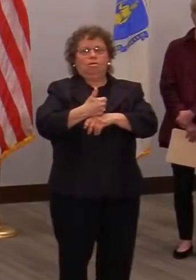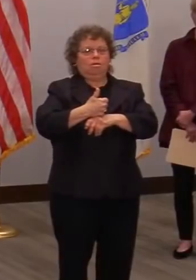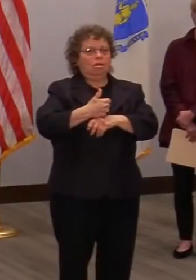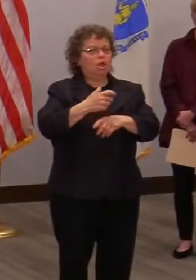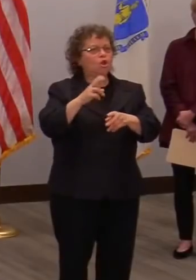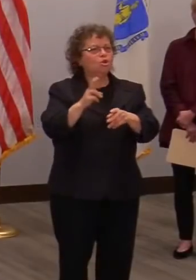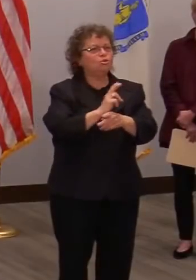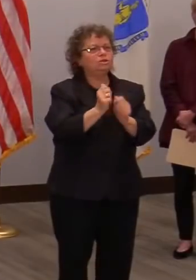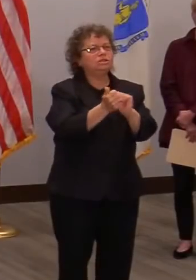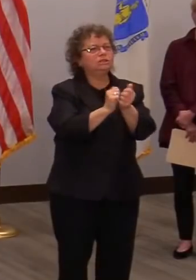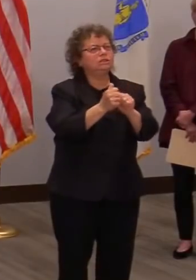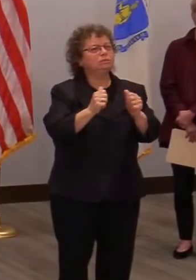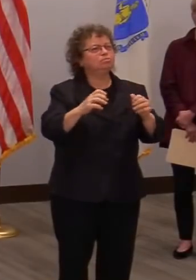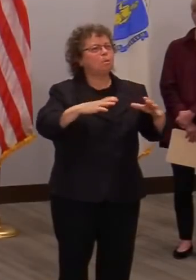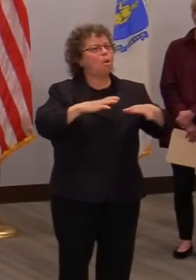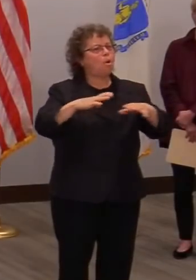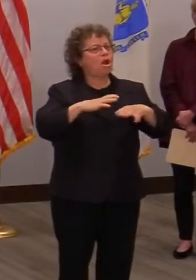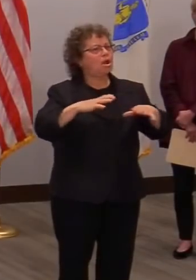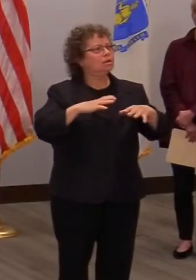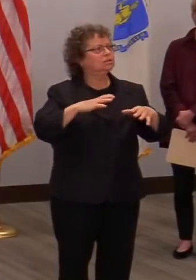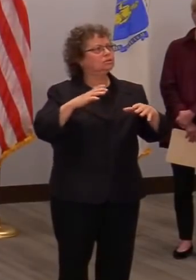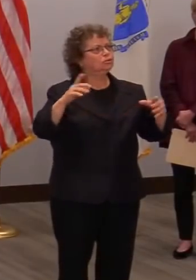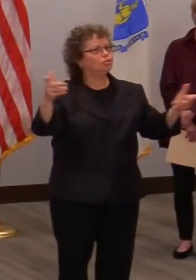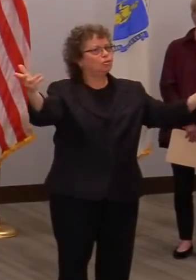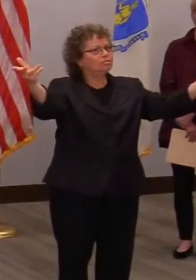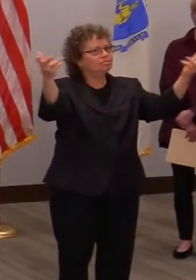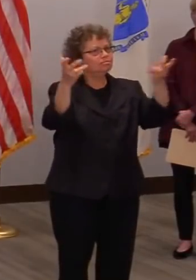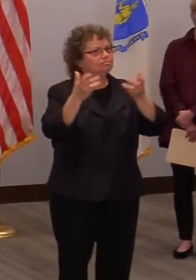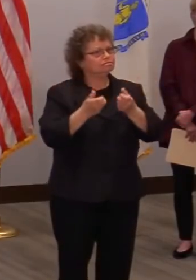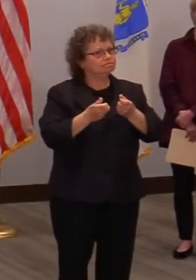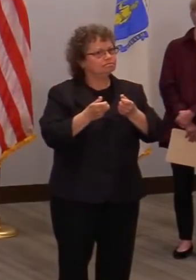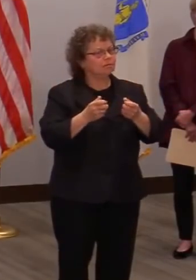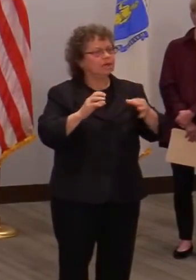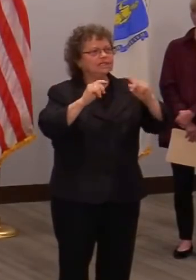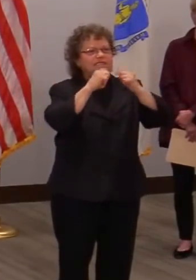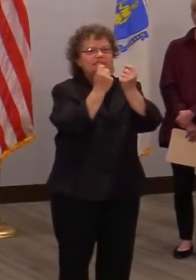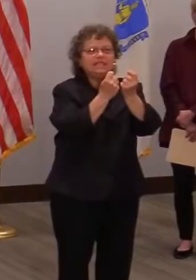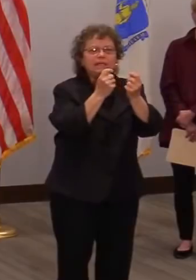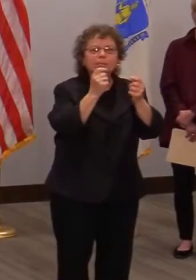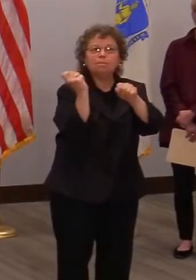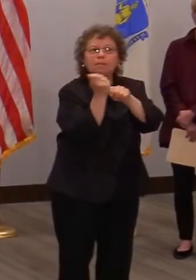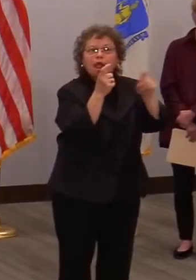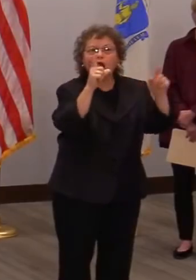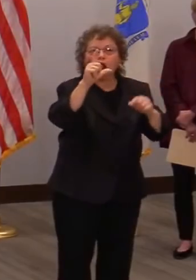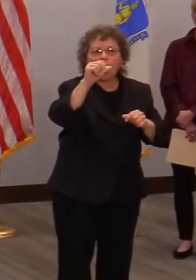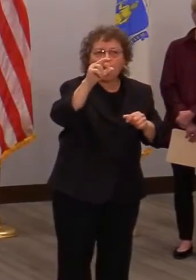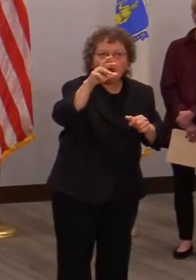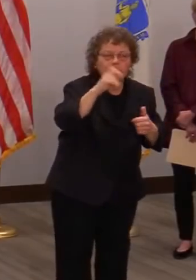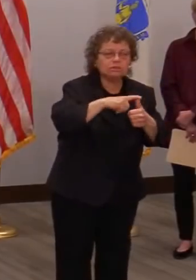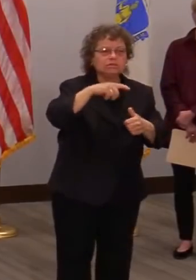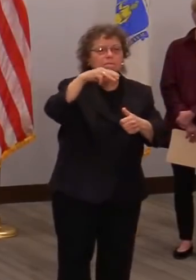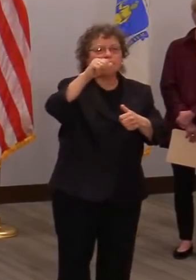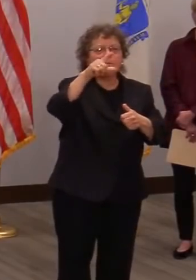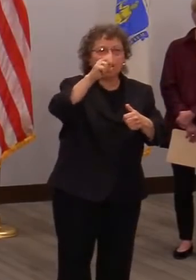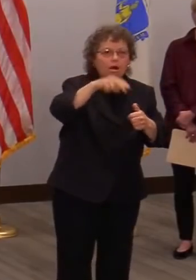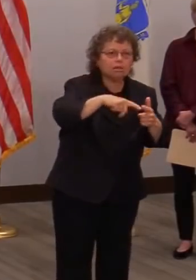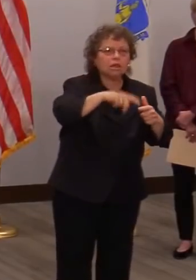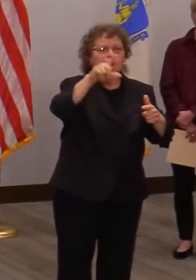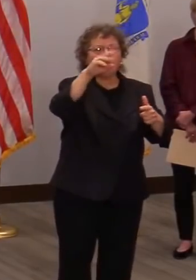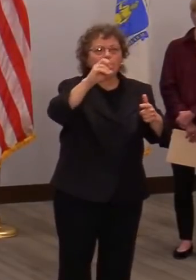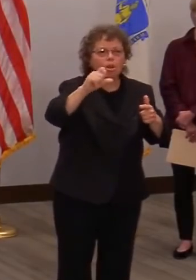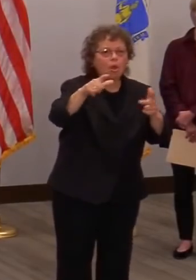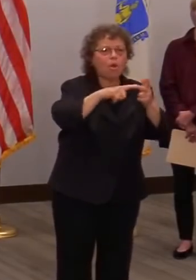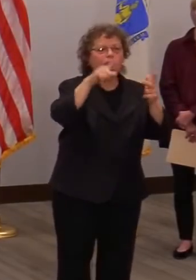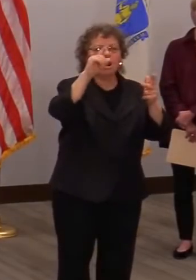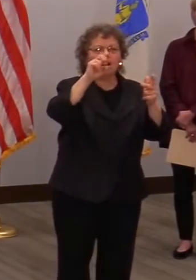sports as a vehicle that connects us with teams in Lawrence, teams in Malden, in Lowell, in Lynn, in Brockton